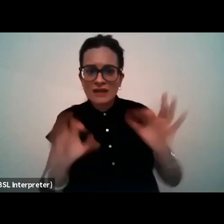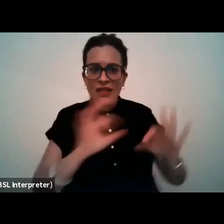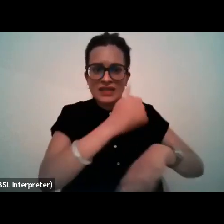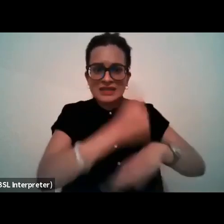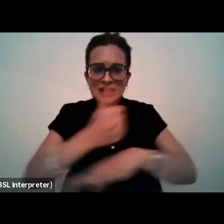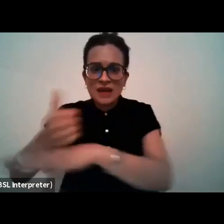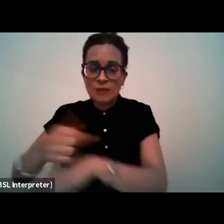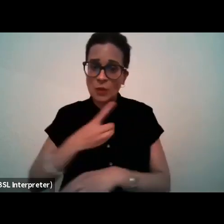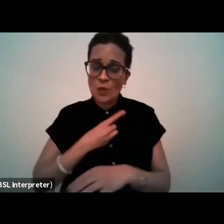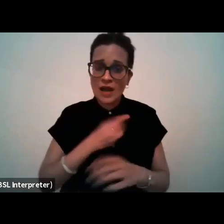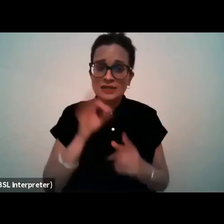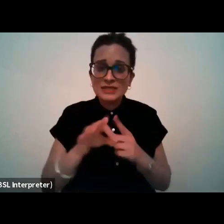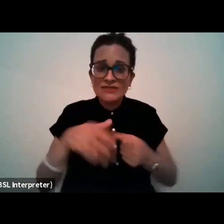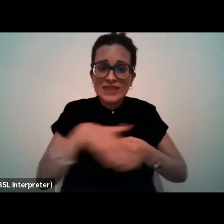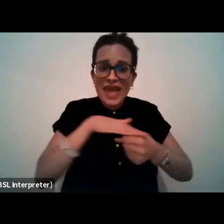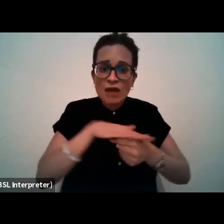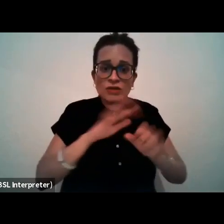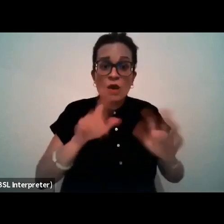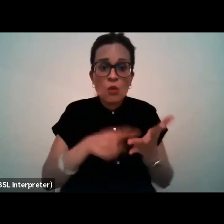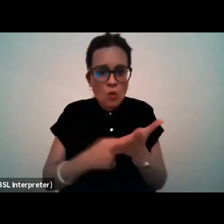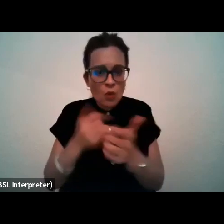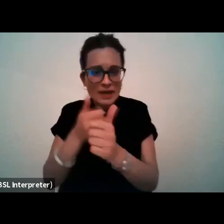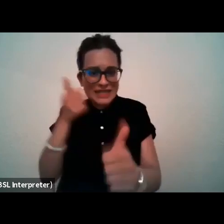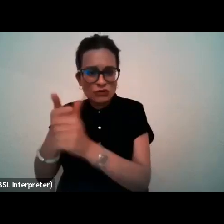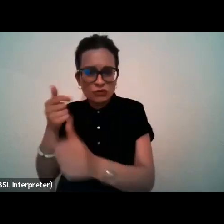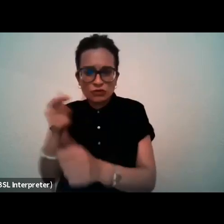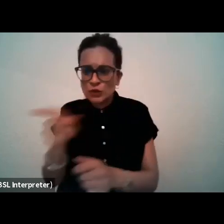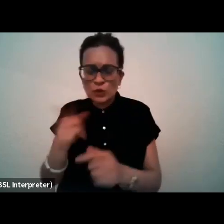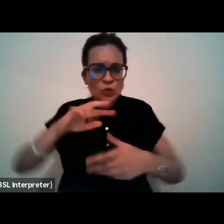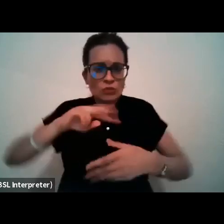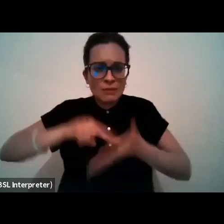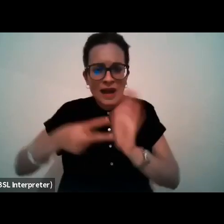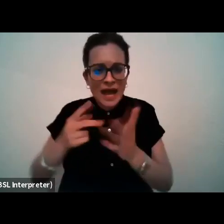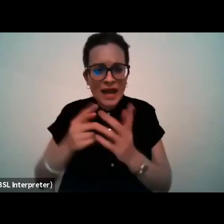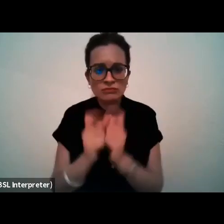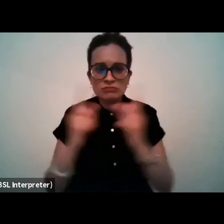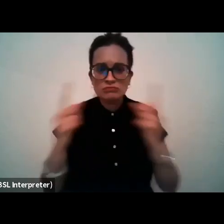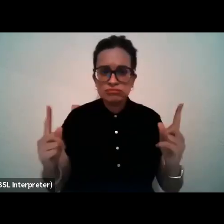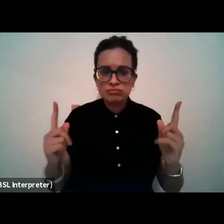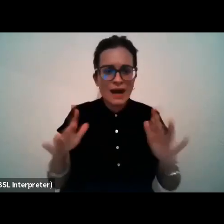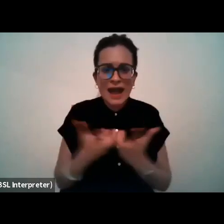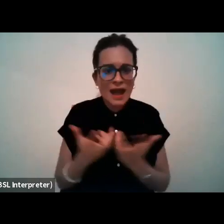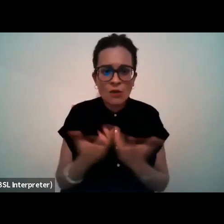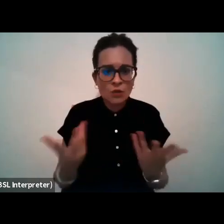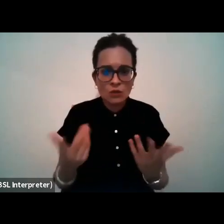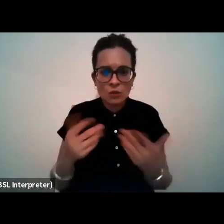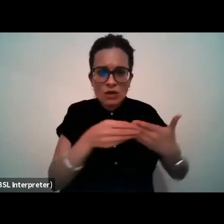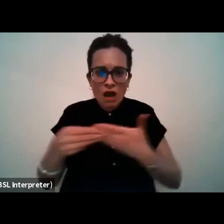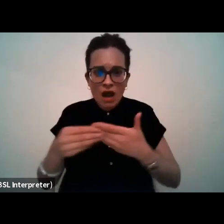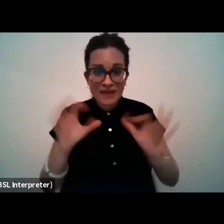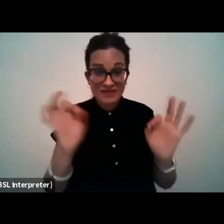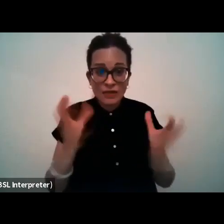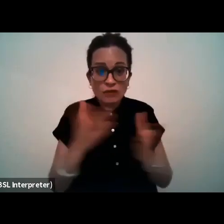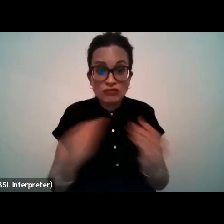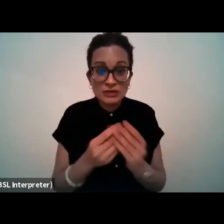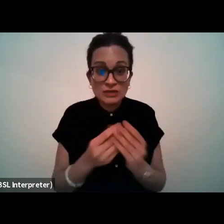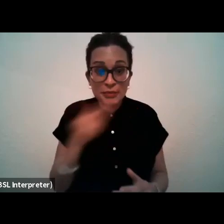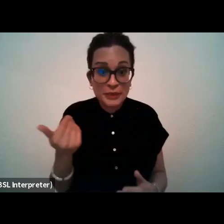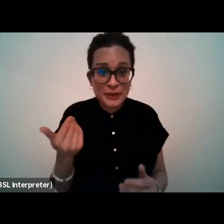area, each industry should do in terms of social distancing, and no guidelines and no resources, let's say, for